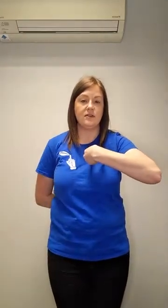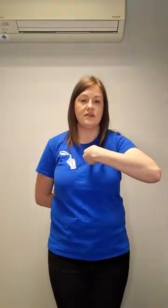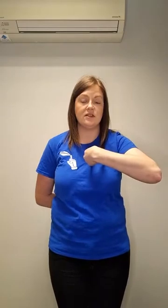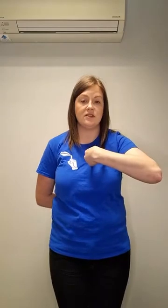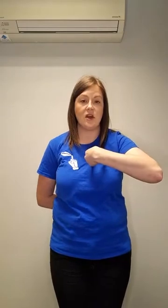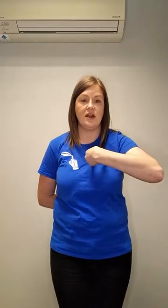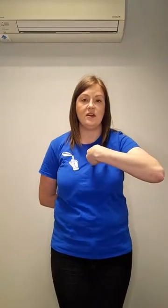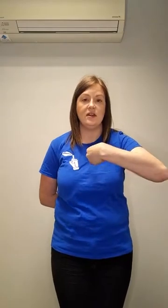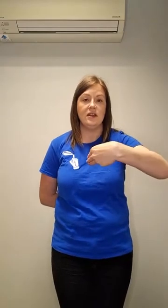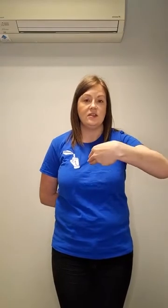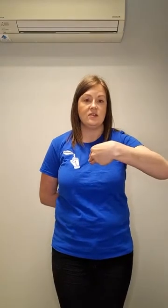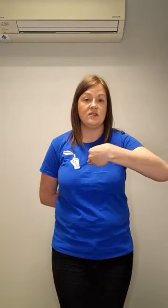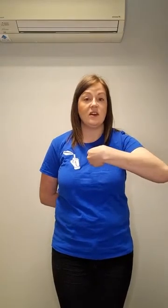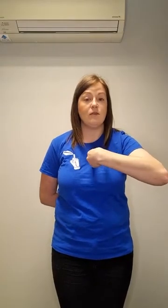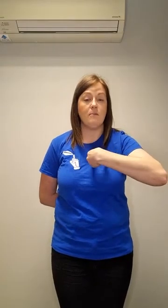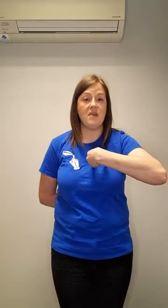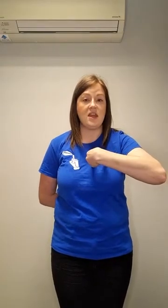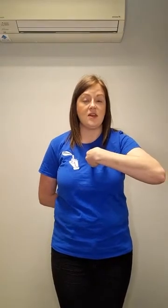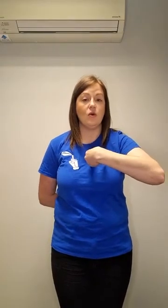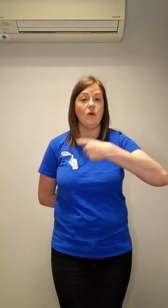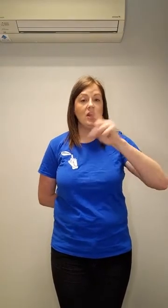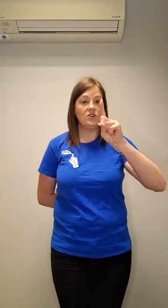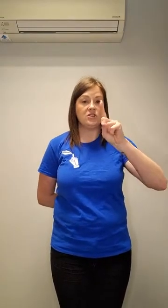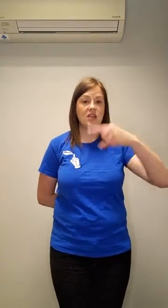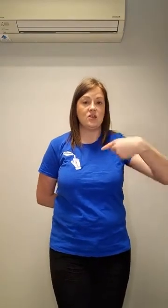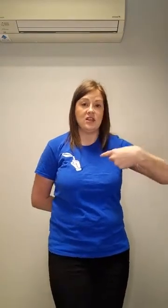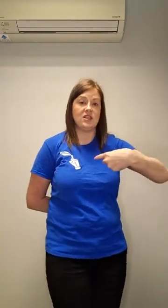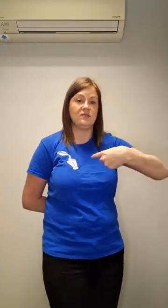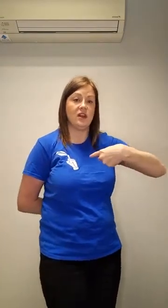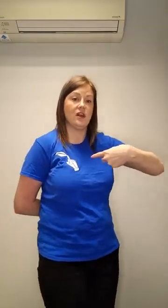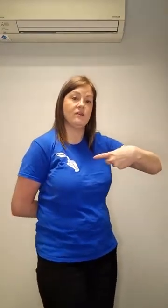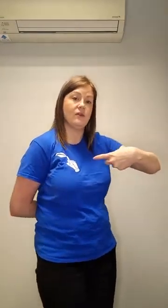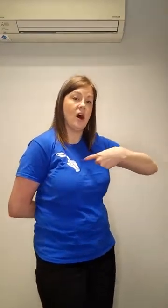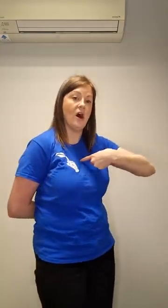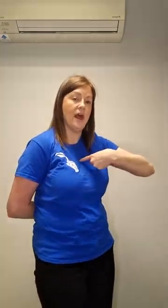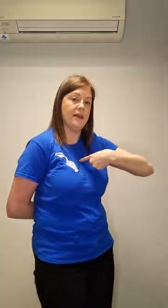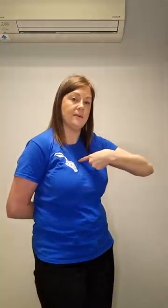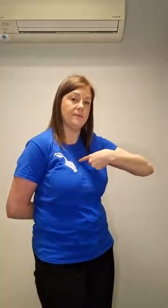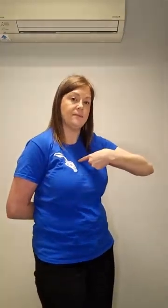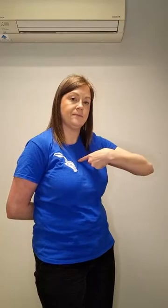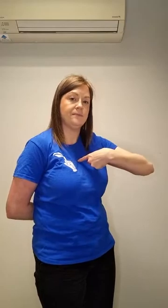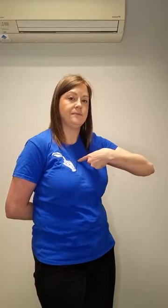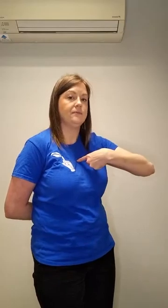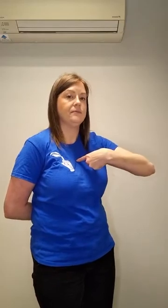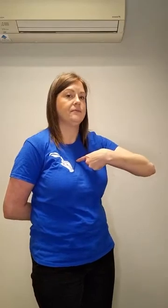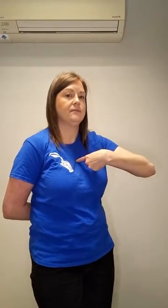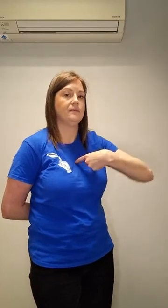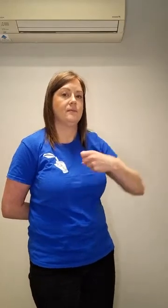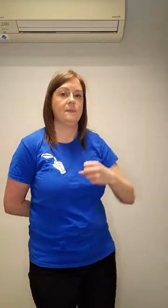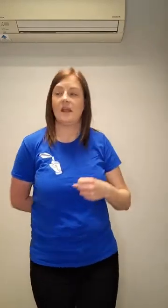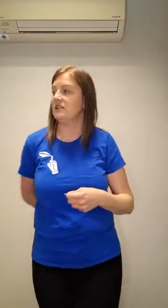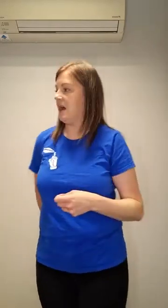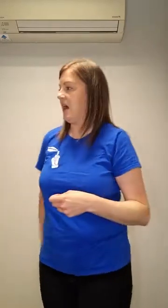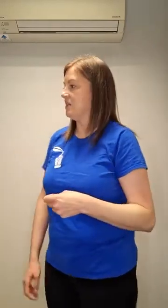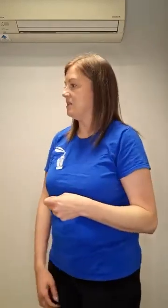the signer, so in the sign for me, or just taking your index finger for I. some handy